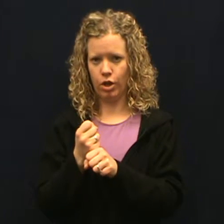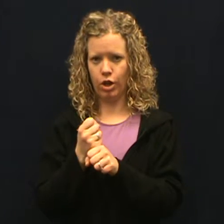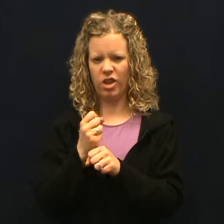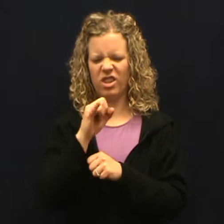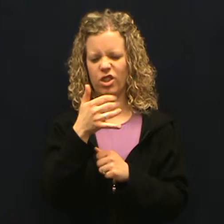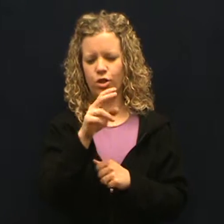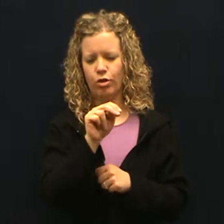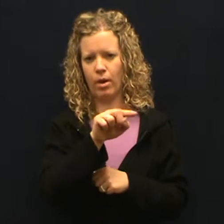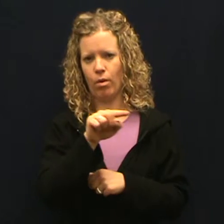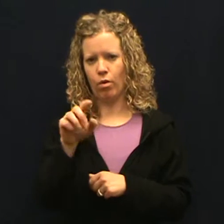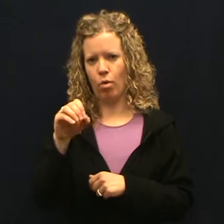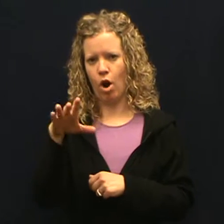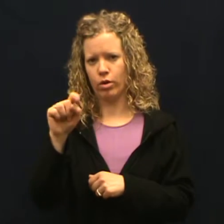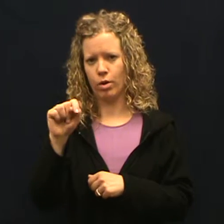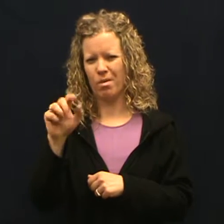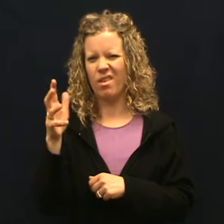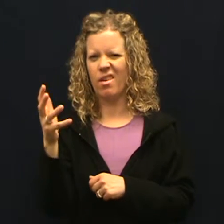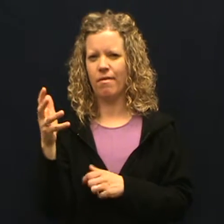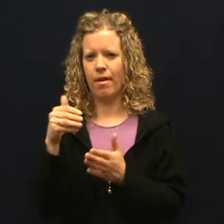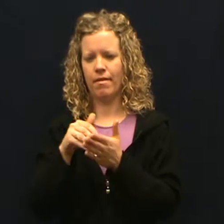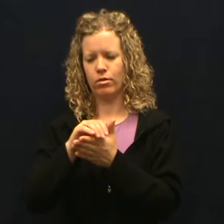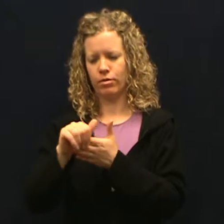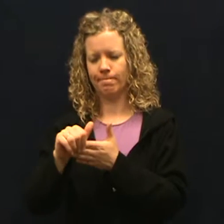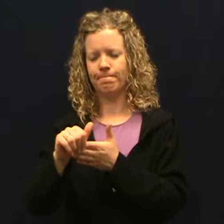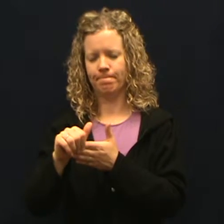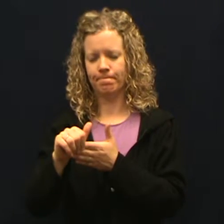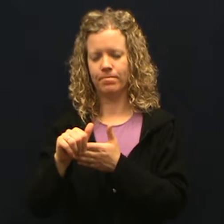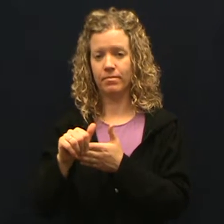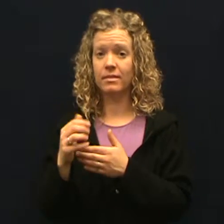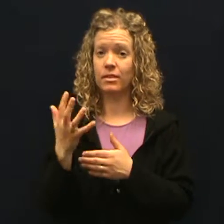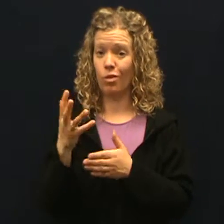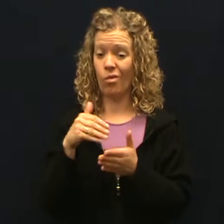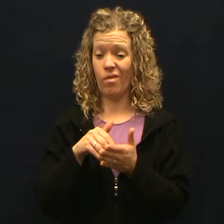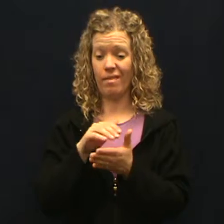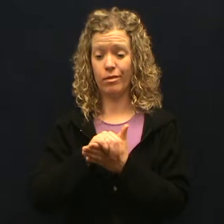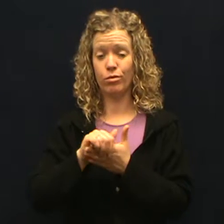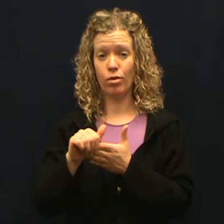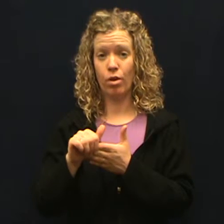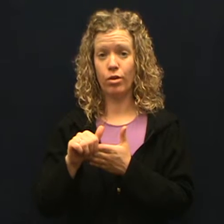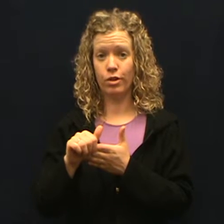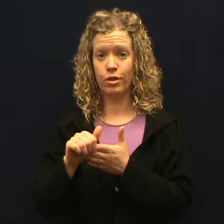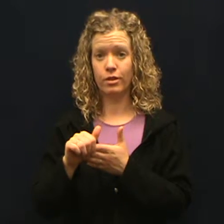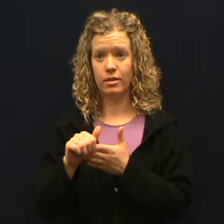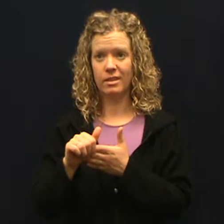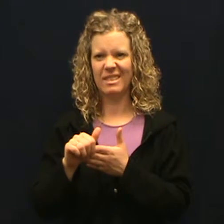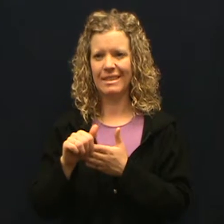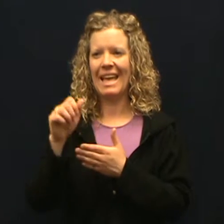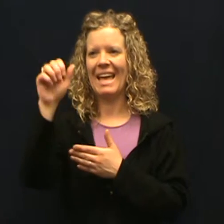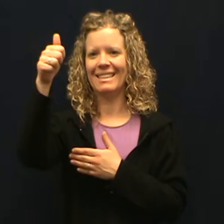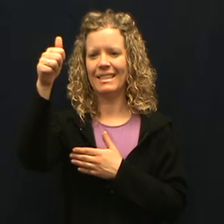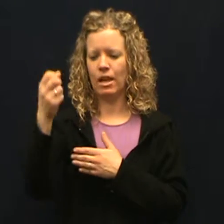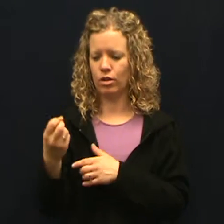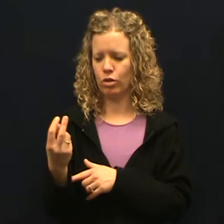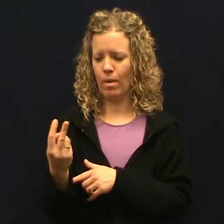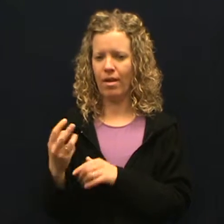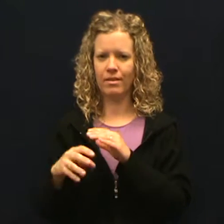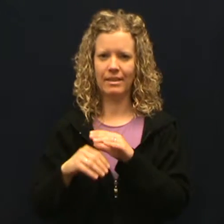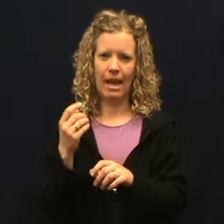October of $5,000. So that $5,000 is 10/12 of the annual interest. So how do